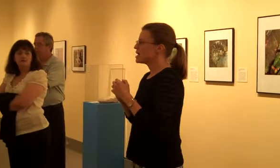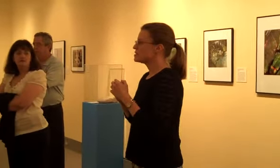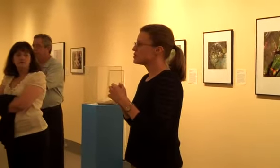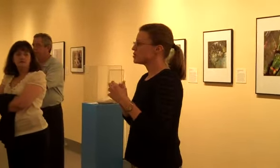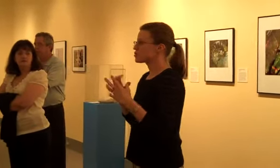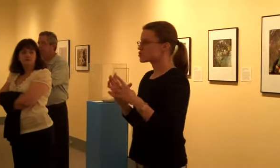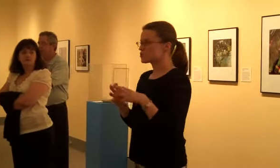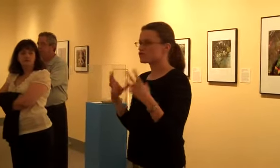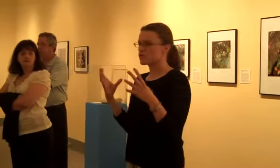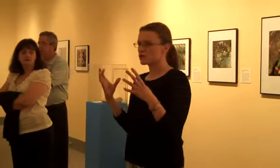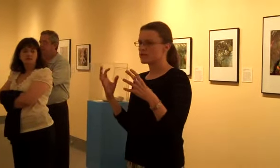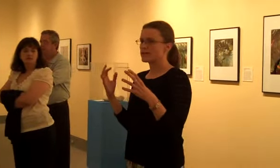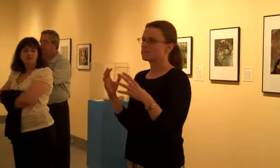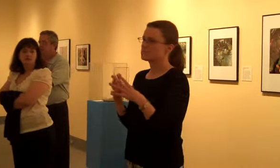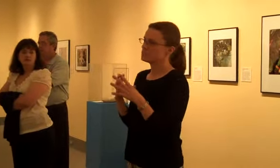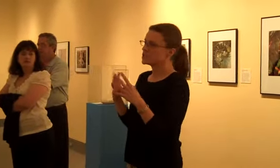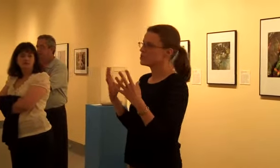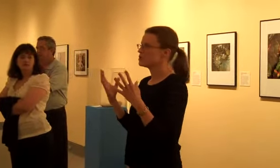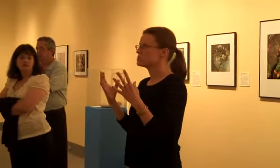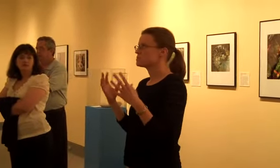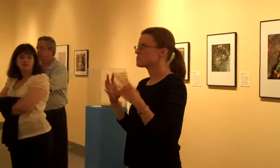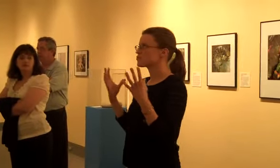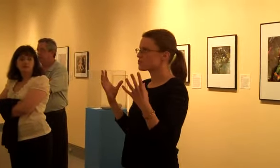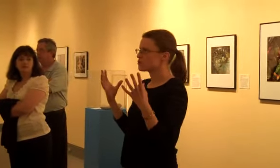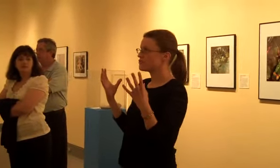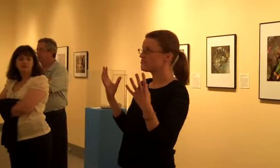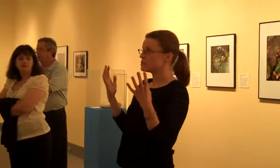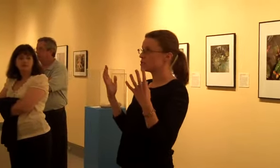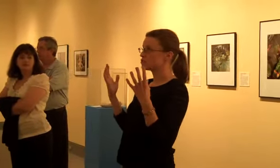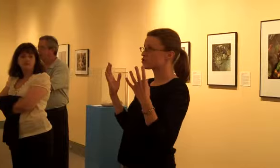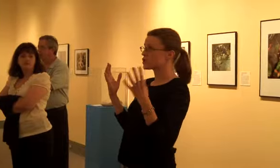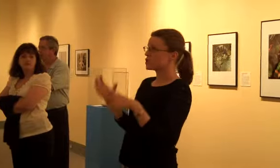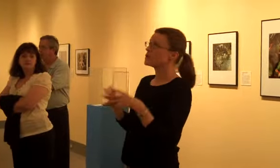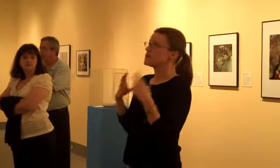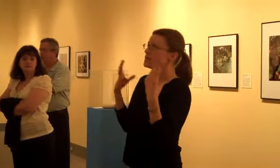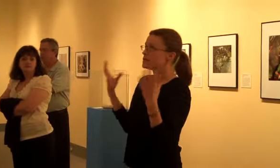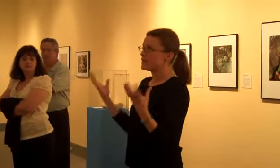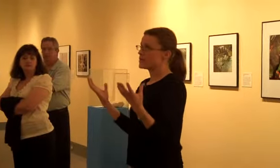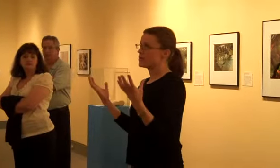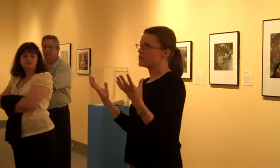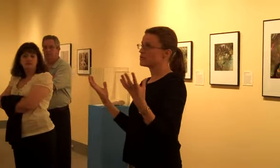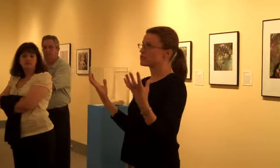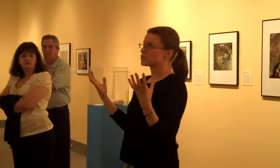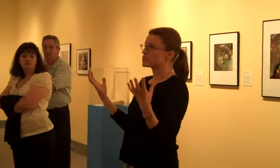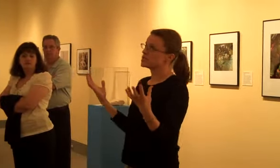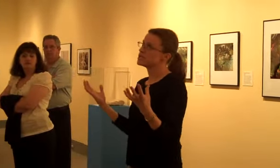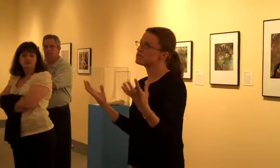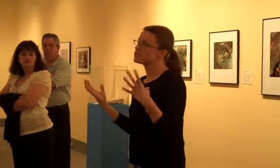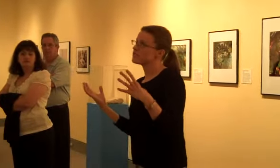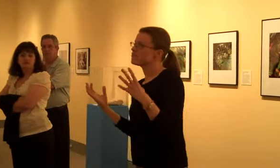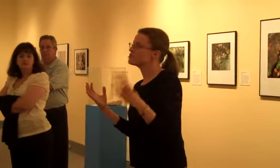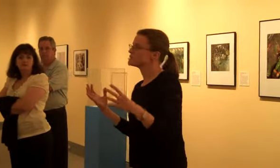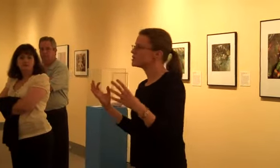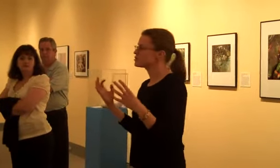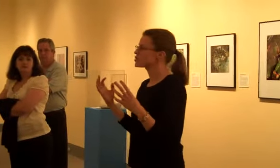When the Earth was forming, that was 4.5 billion years ago, maybe about 3.5 billion years